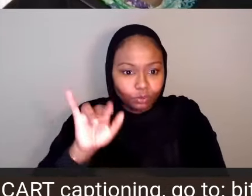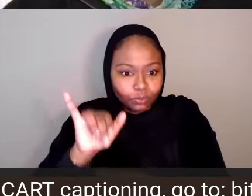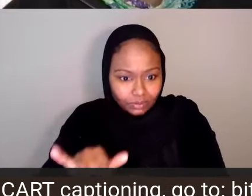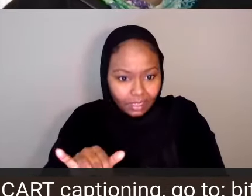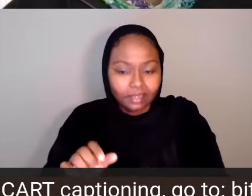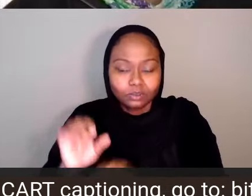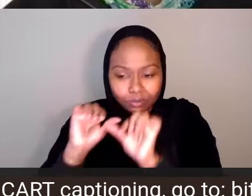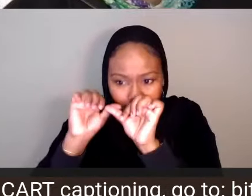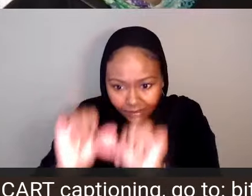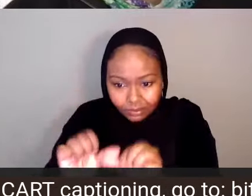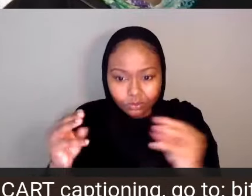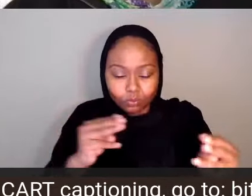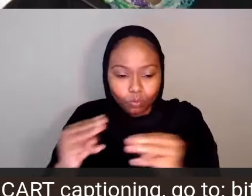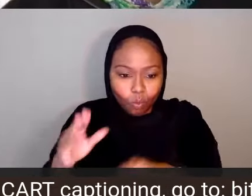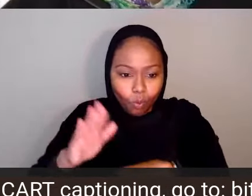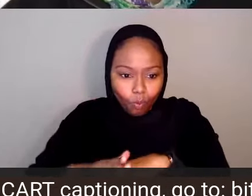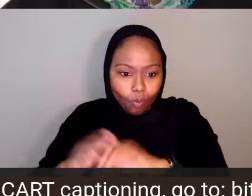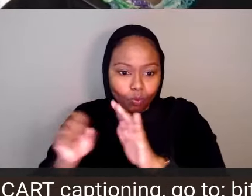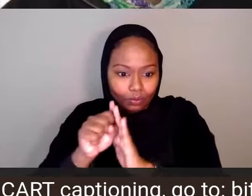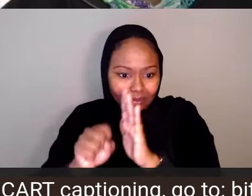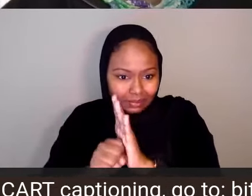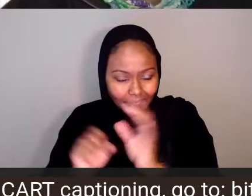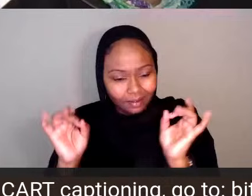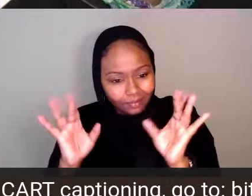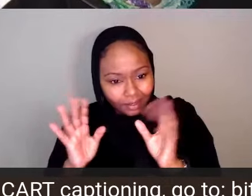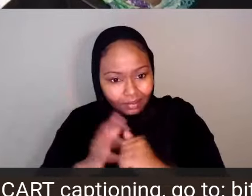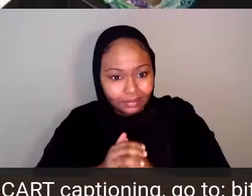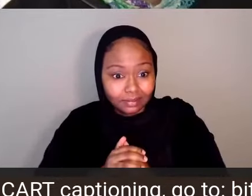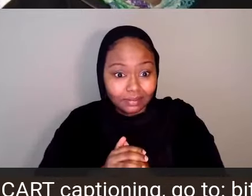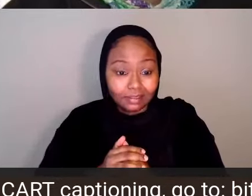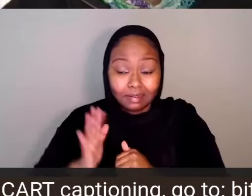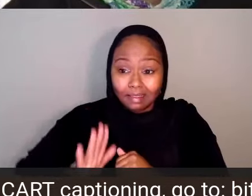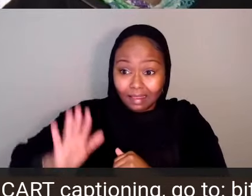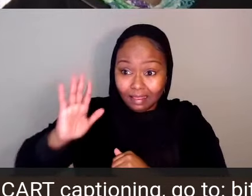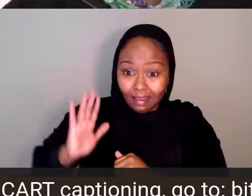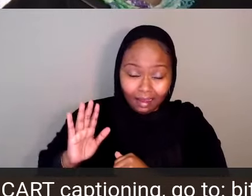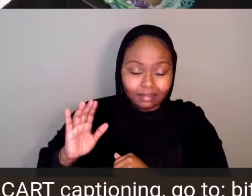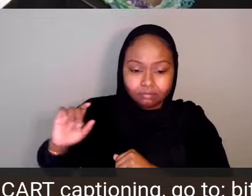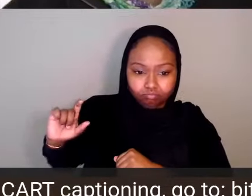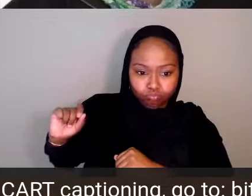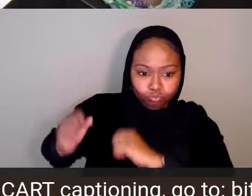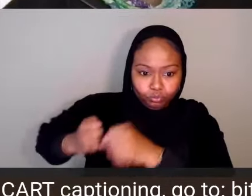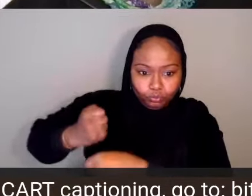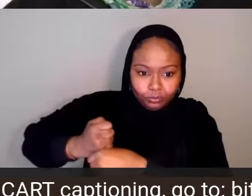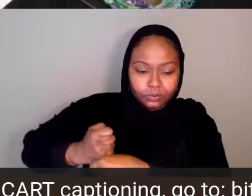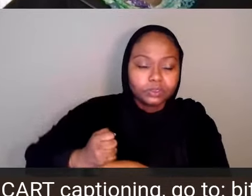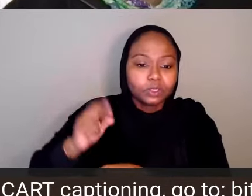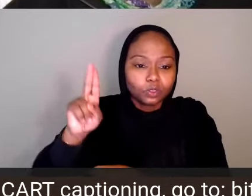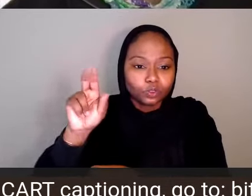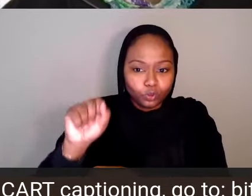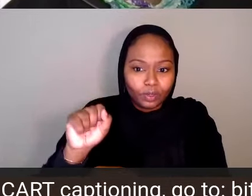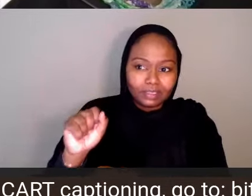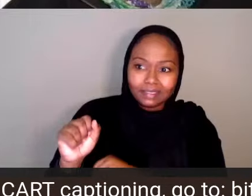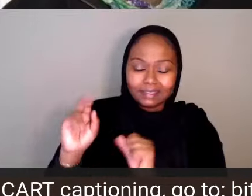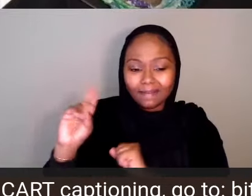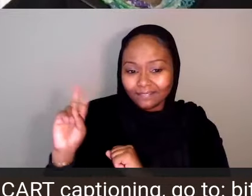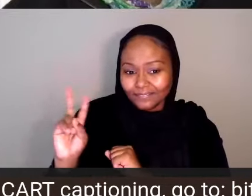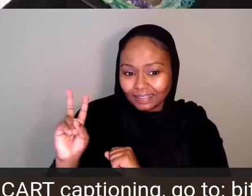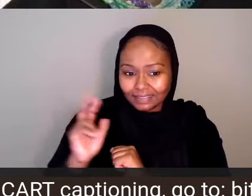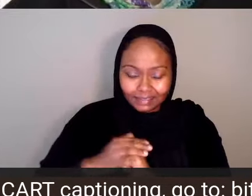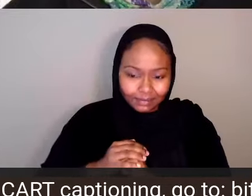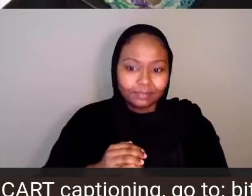unfettered state violence. In the last two decades plus, the U.S.'s narrative of victimhood has